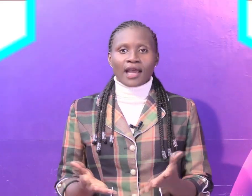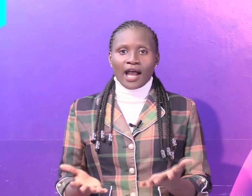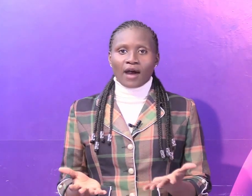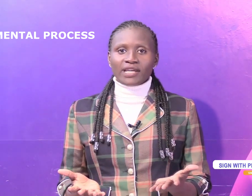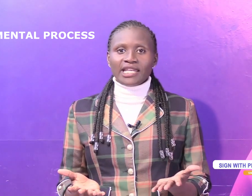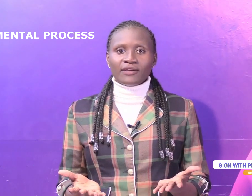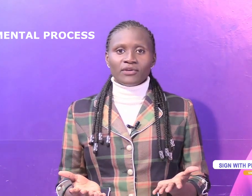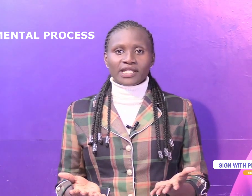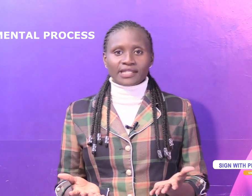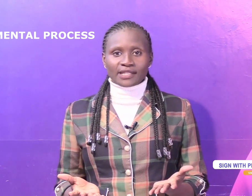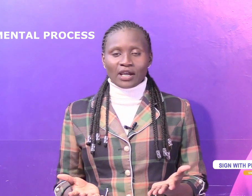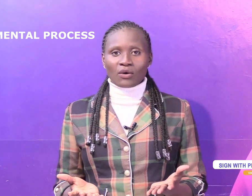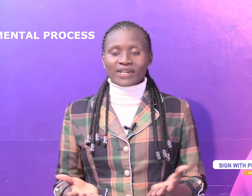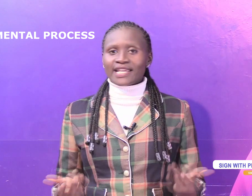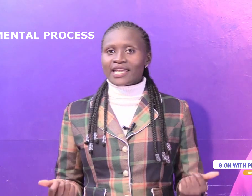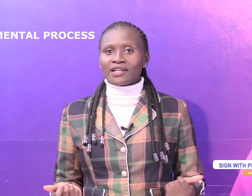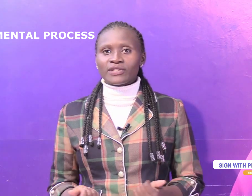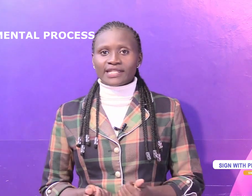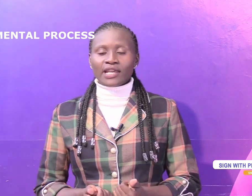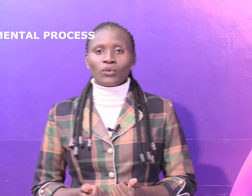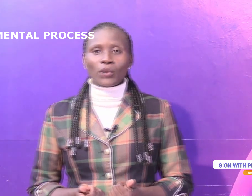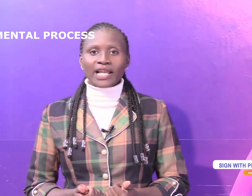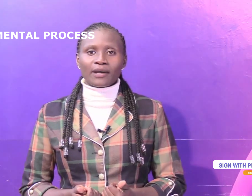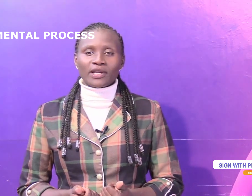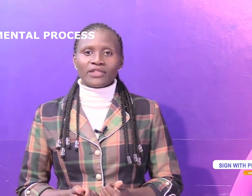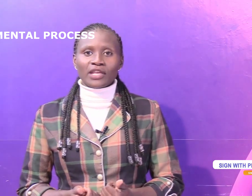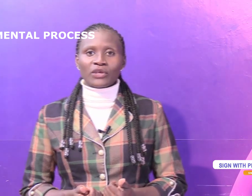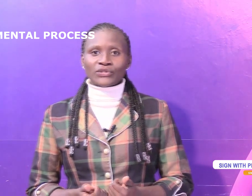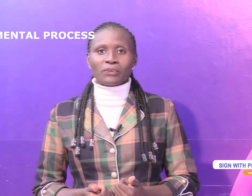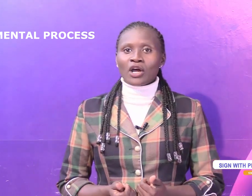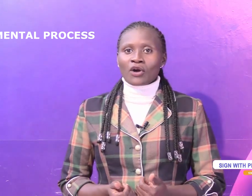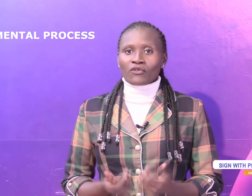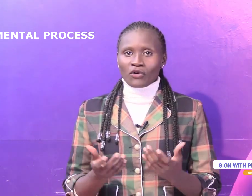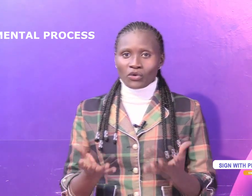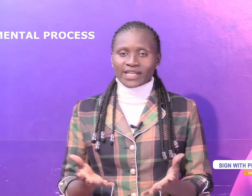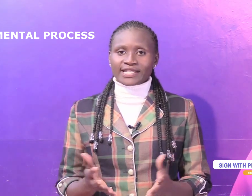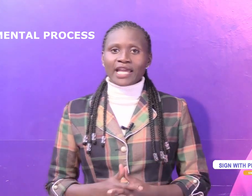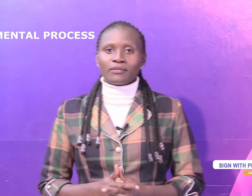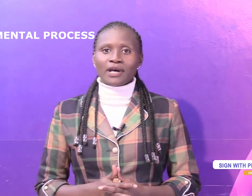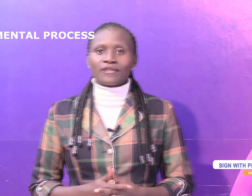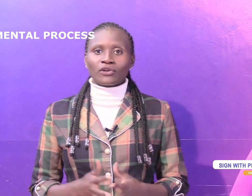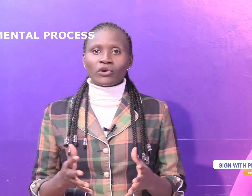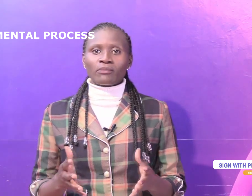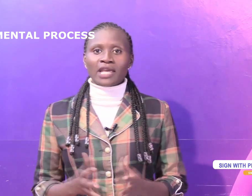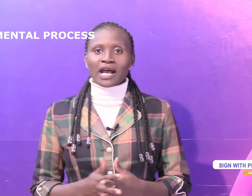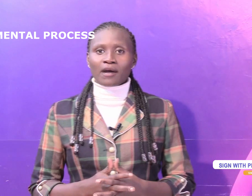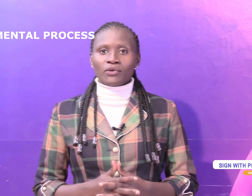Our dear viewers, once again I do say welcome and thank you so much for your time and following me up on this